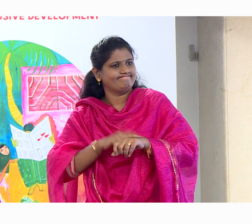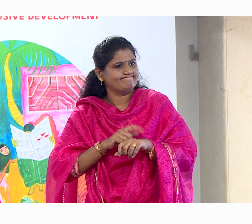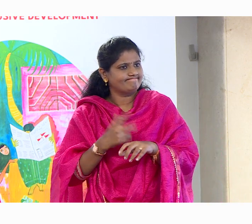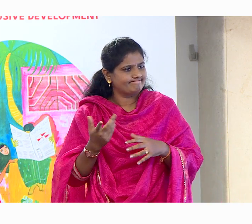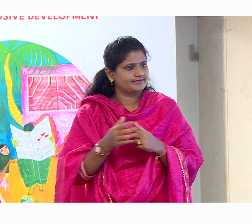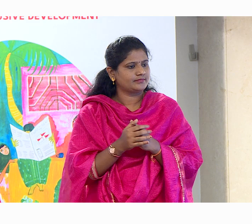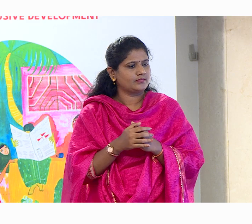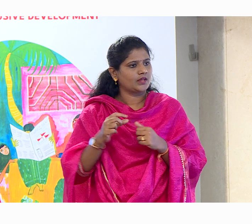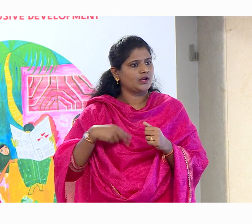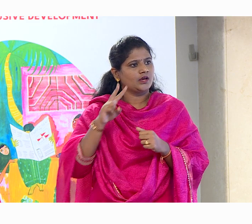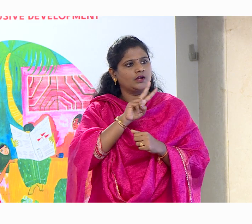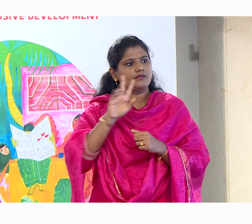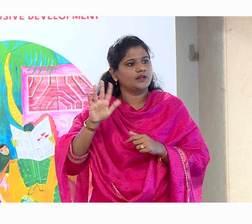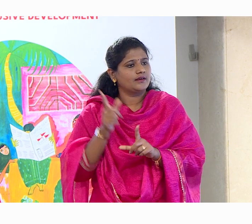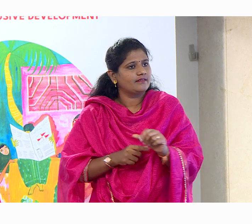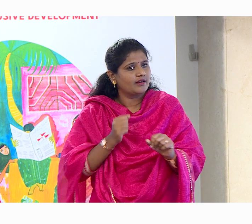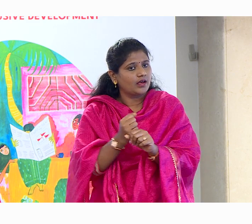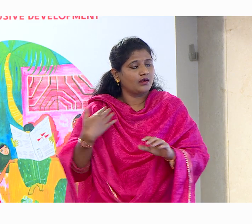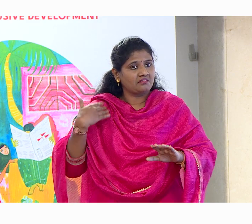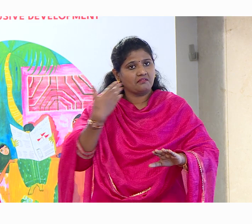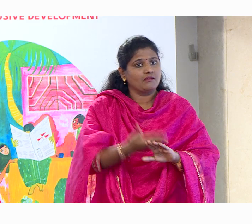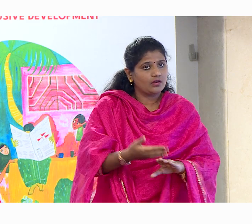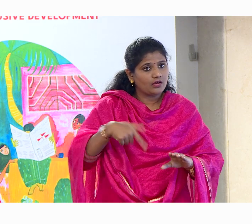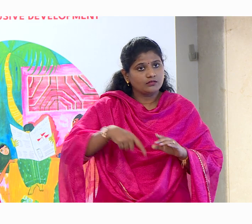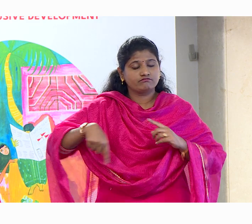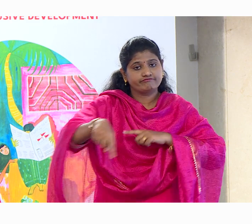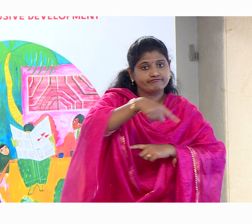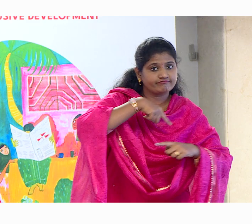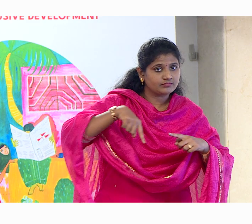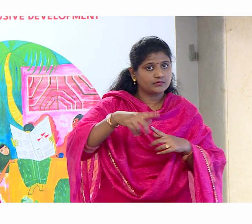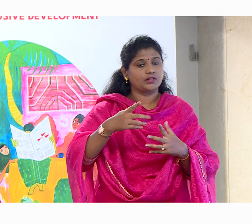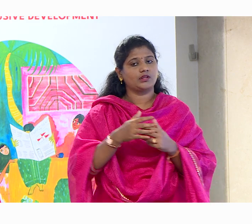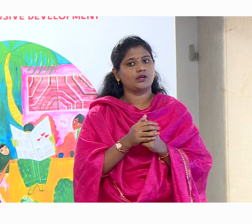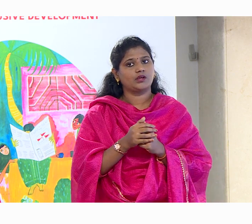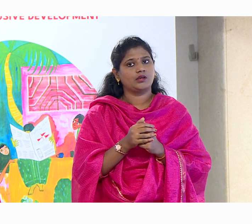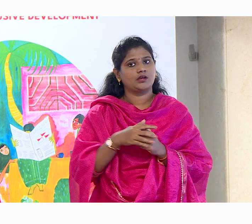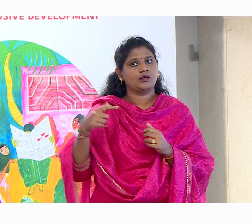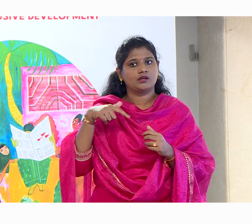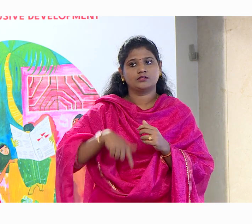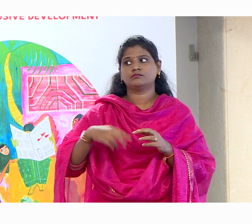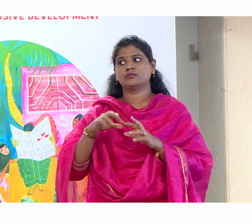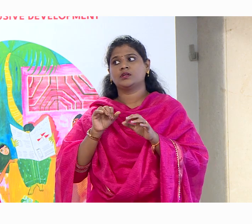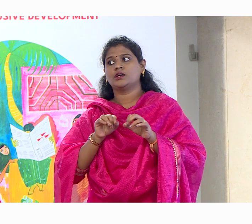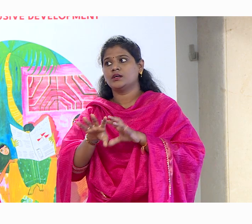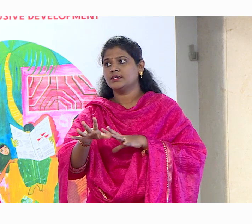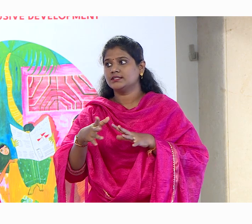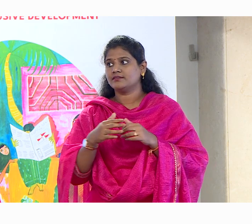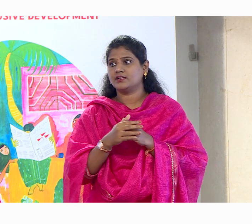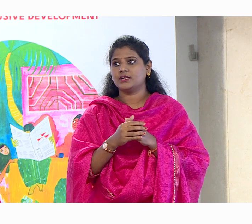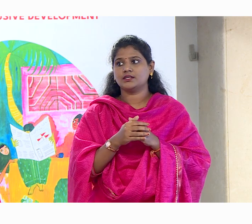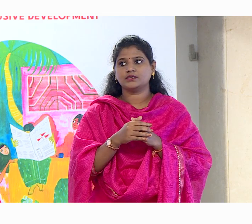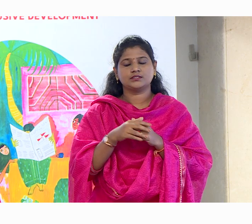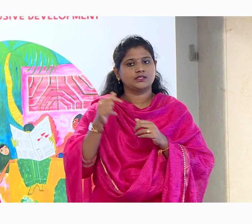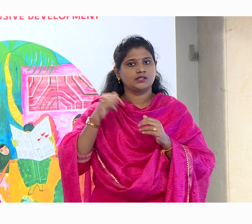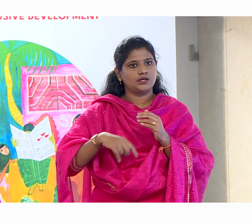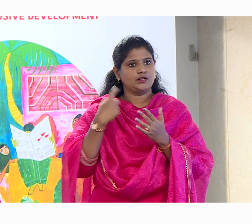nearly 25 years, which have focused around implementation, knowledge mobilization, the design of